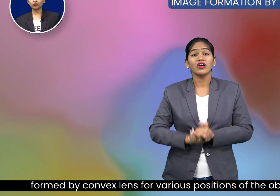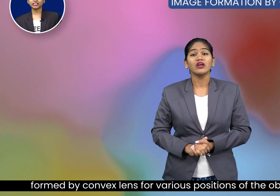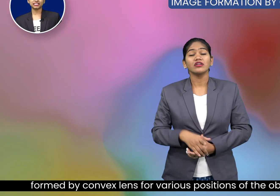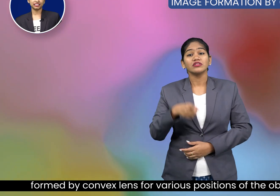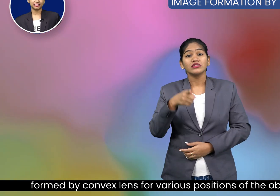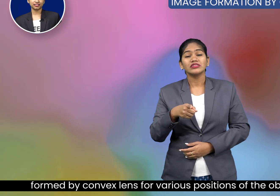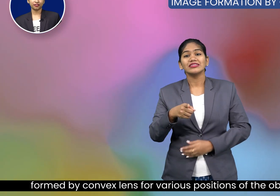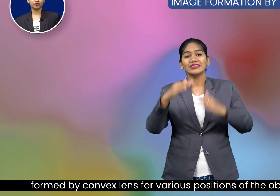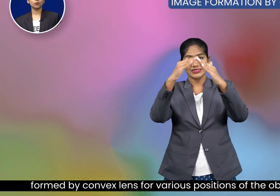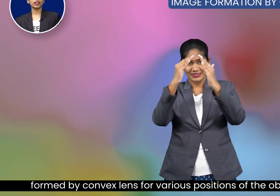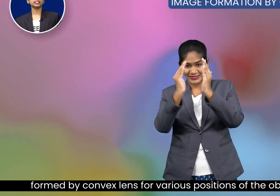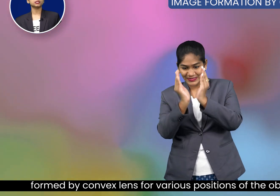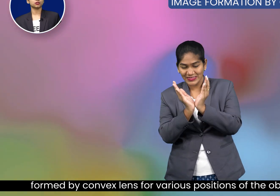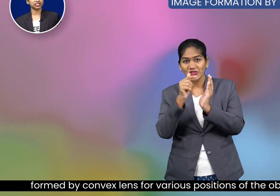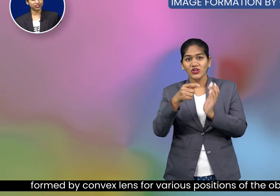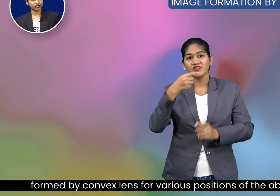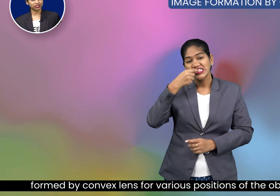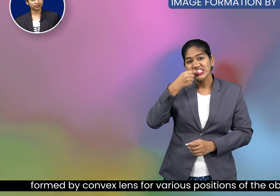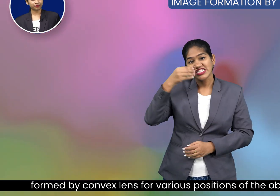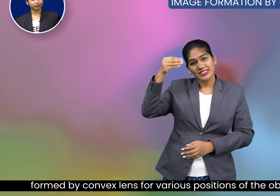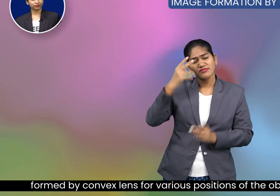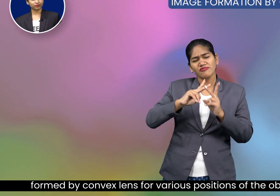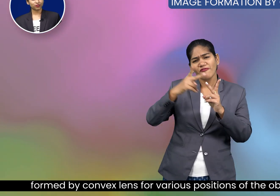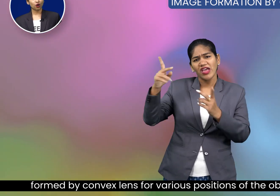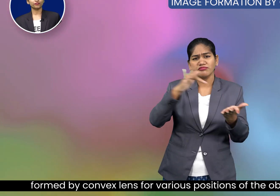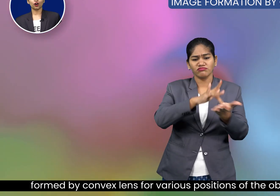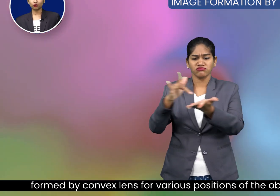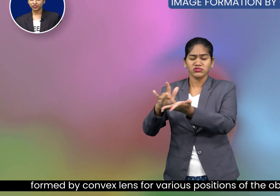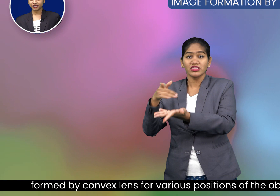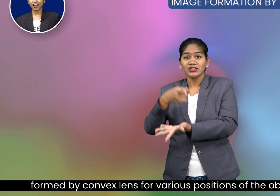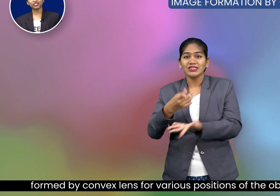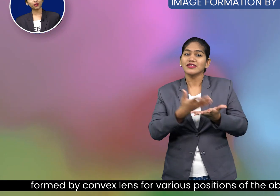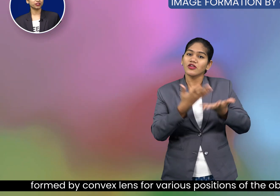convex lens for various positions of the object are shown here.